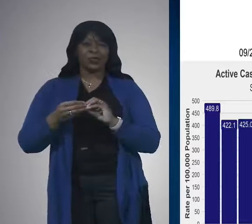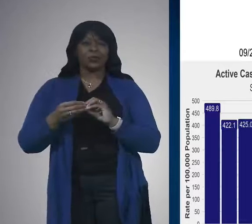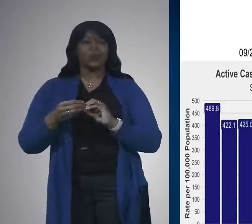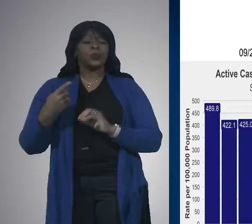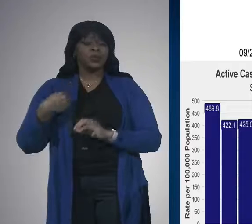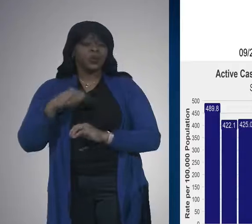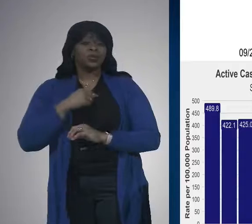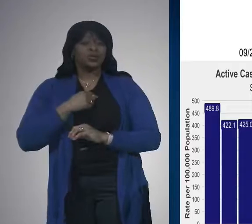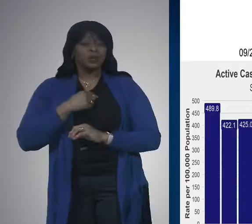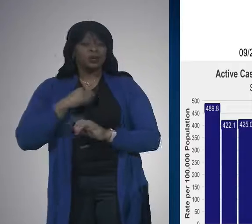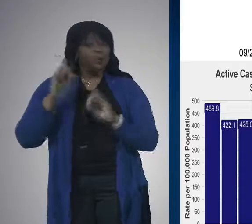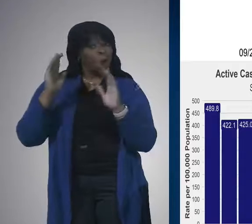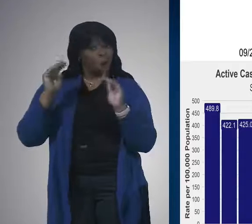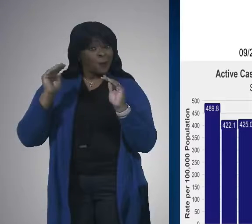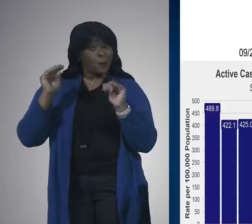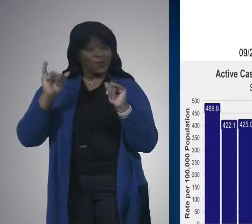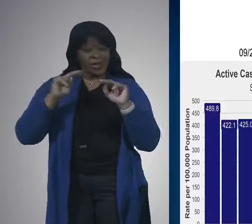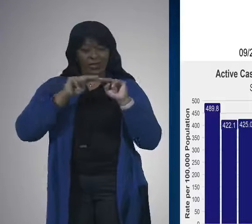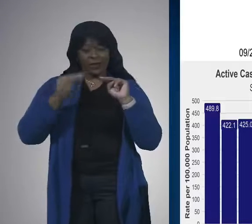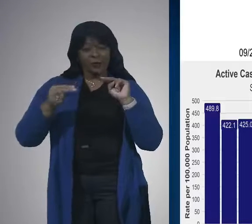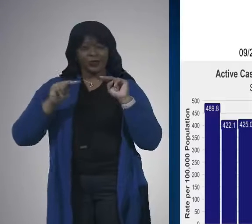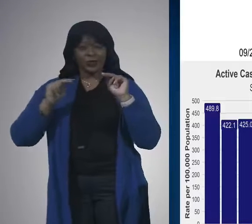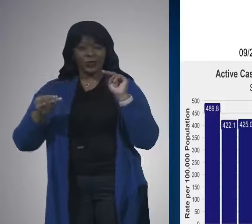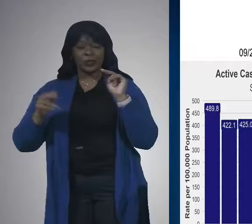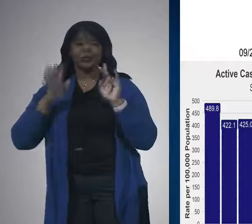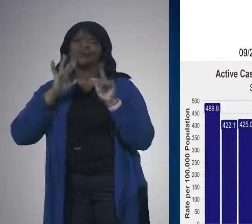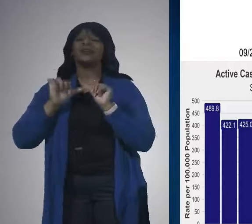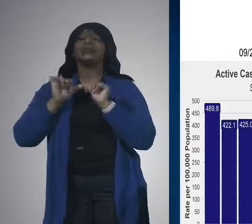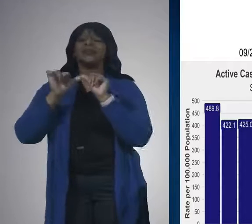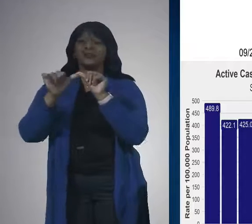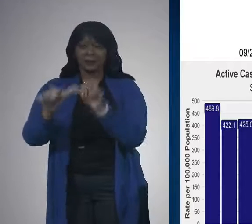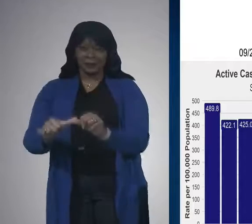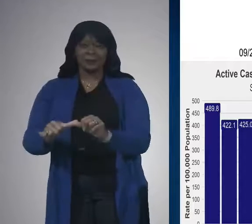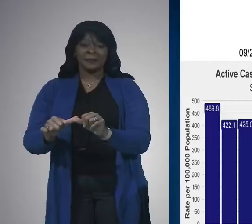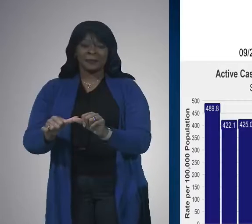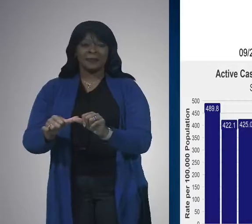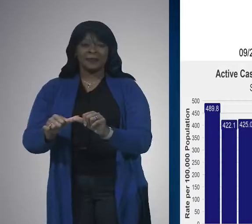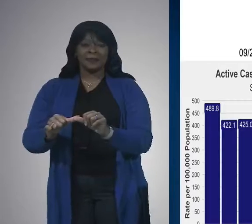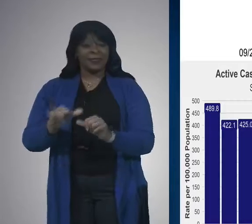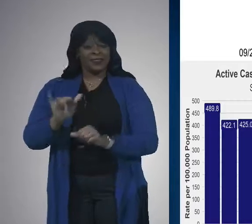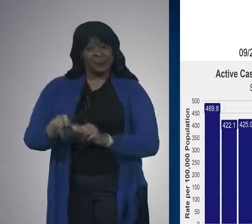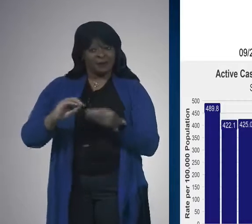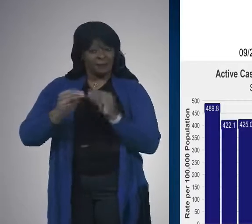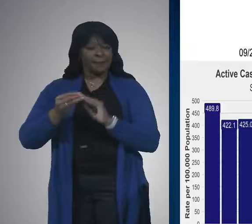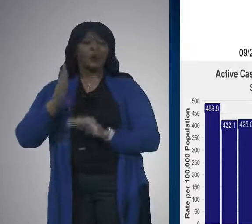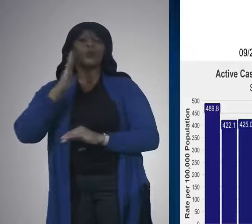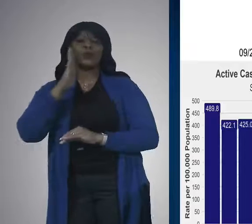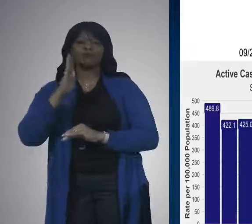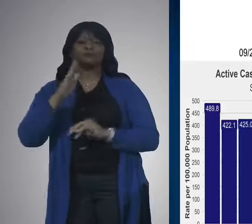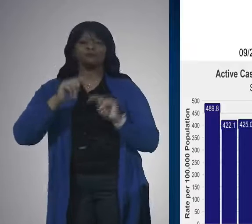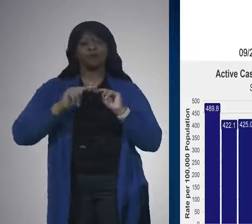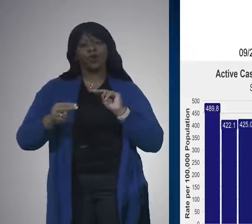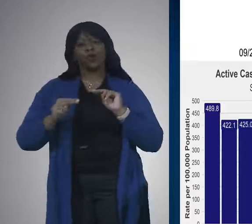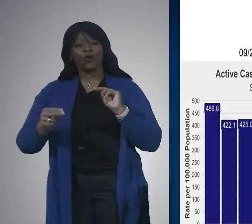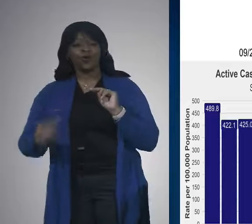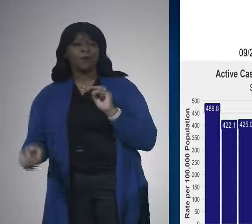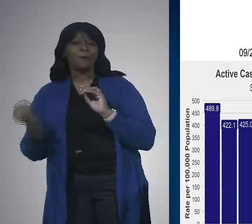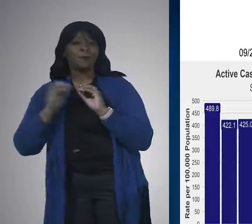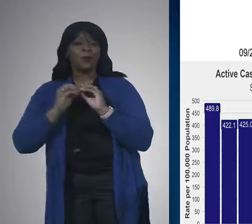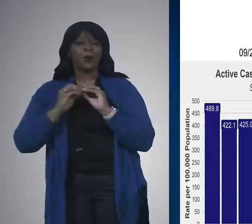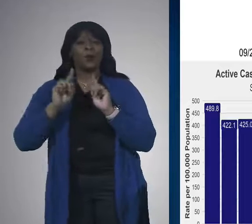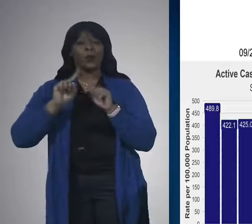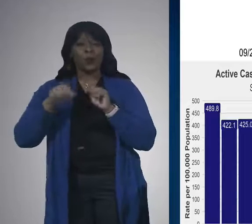We are hoping that the downward trend will continue and that number will even get lower once we get